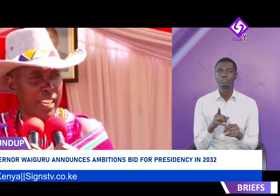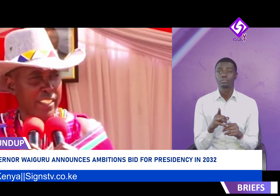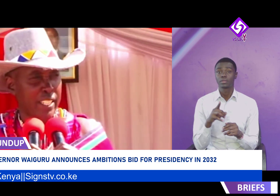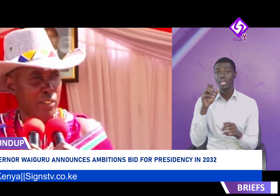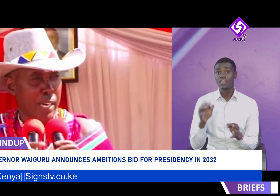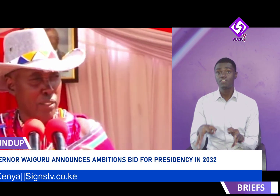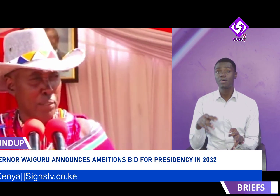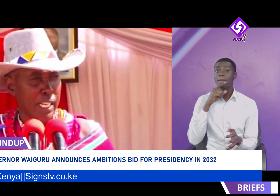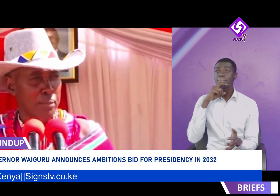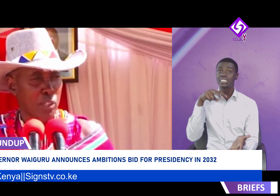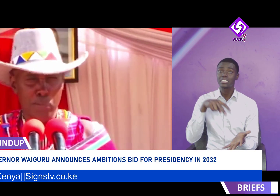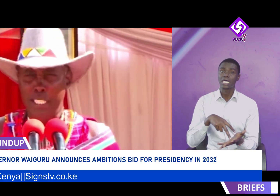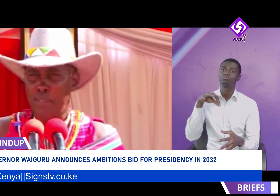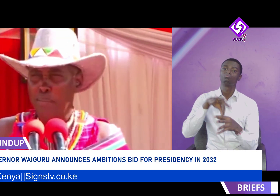elect that man to become your woman rep.